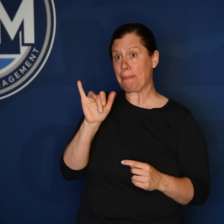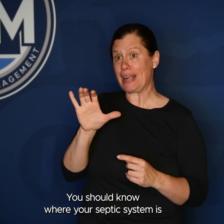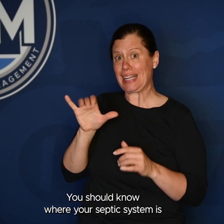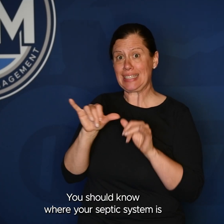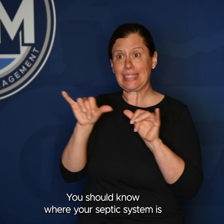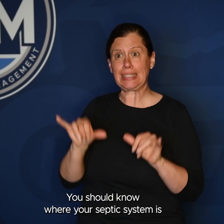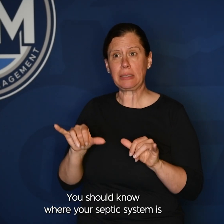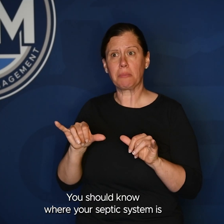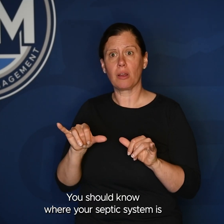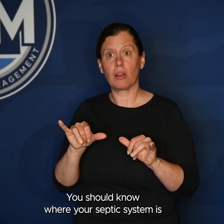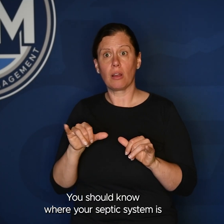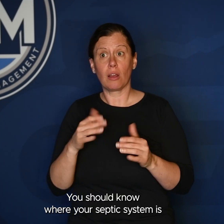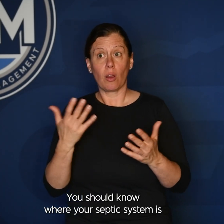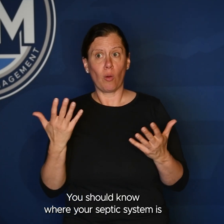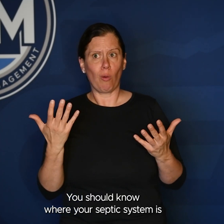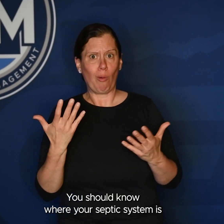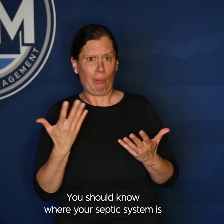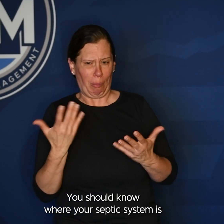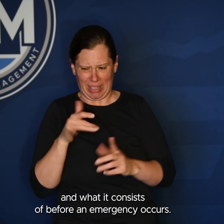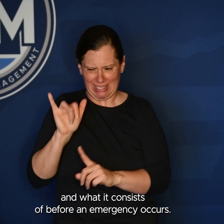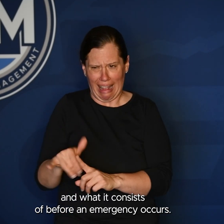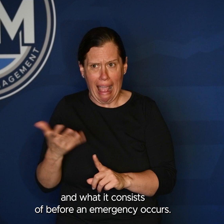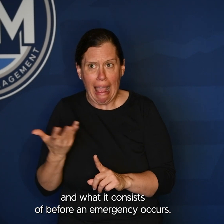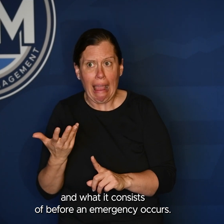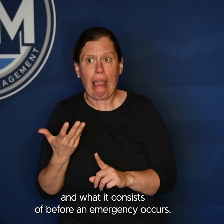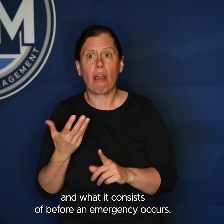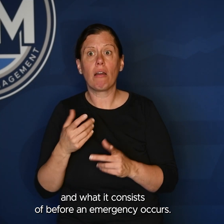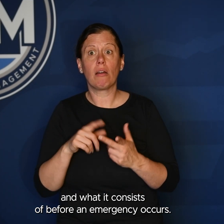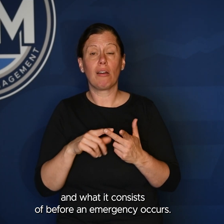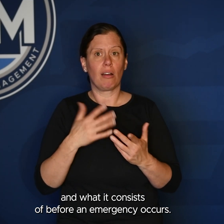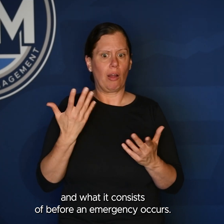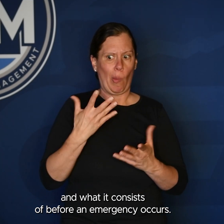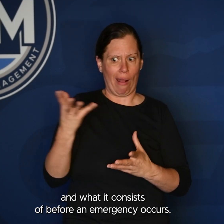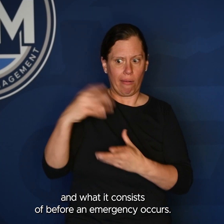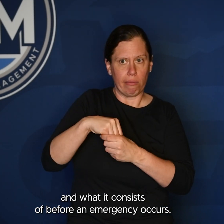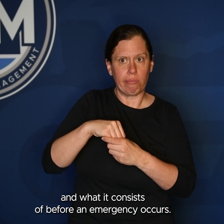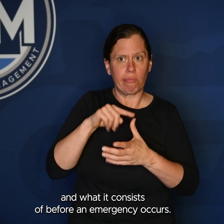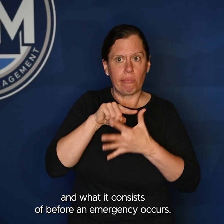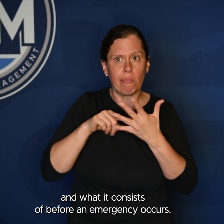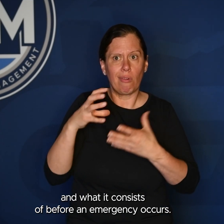You should know where your septic system is and what it consists of before an emergency occurs.